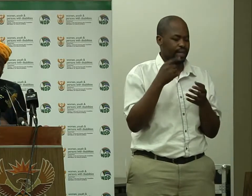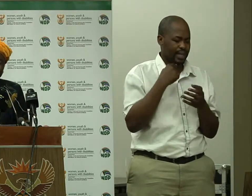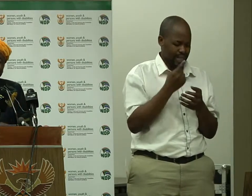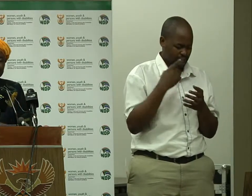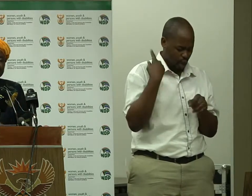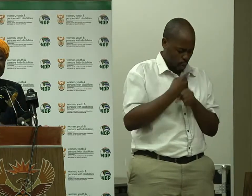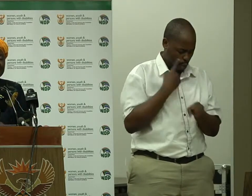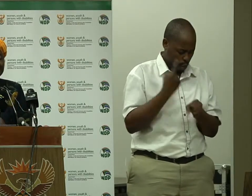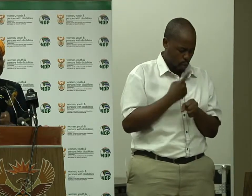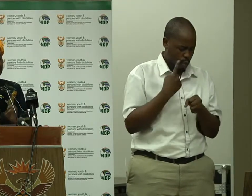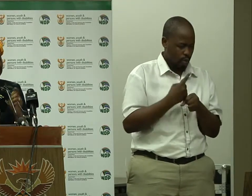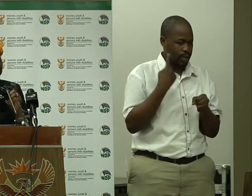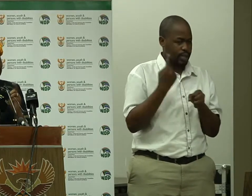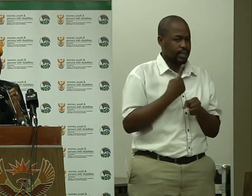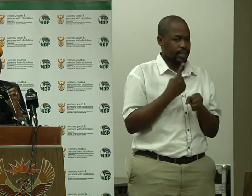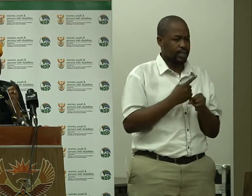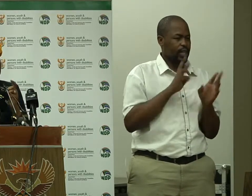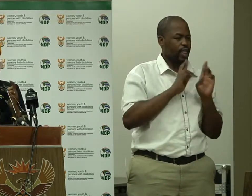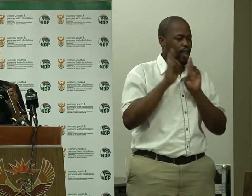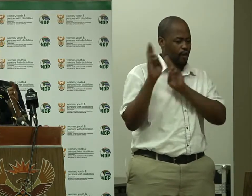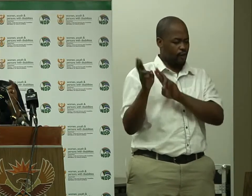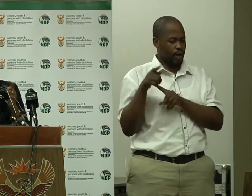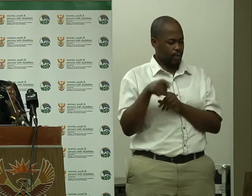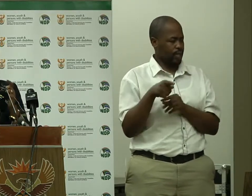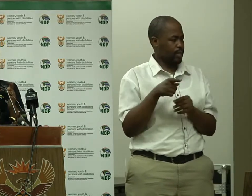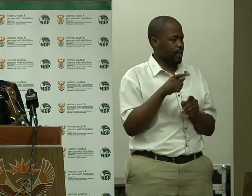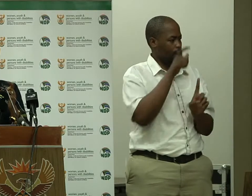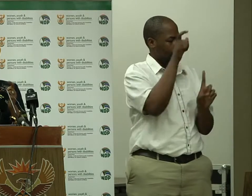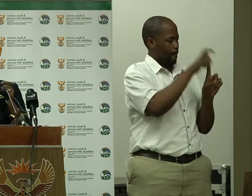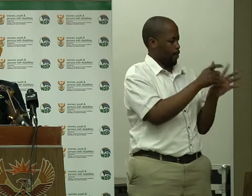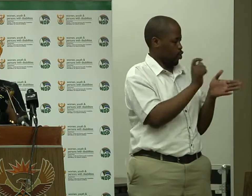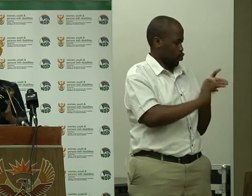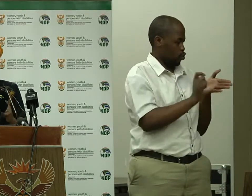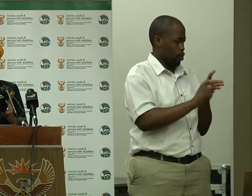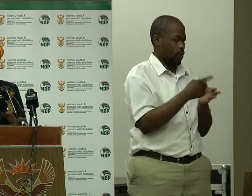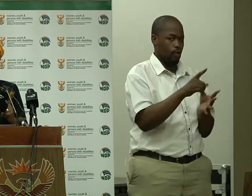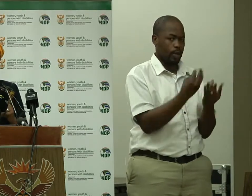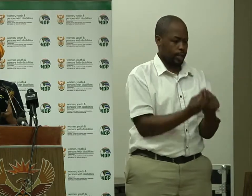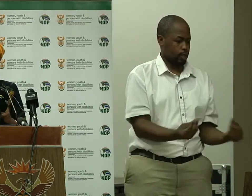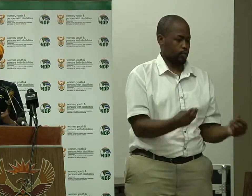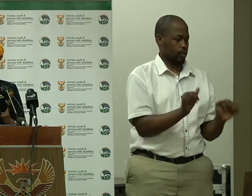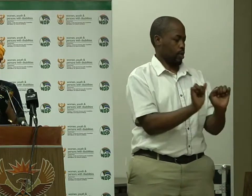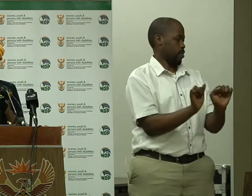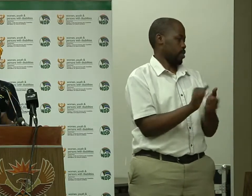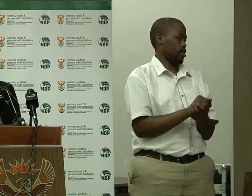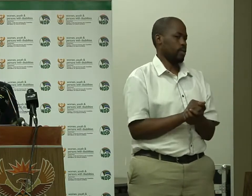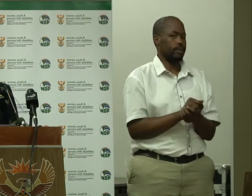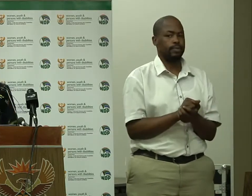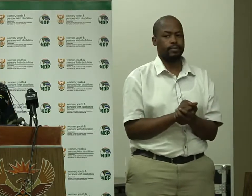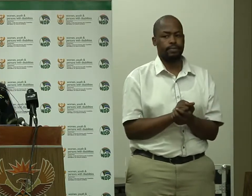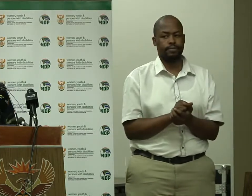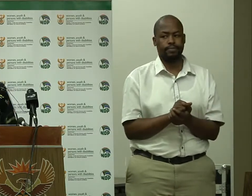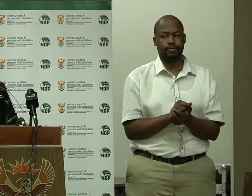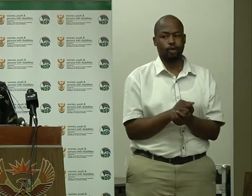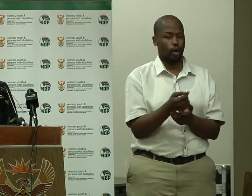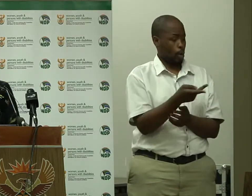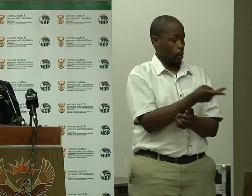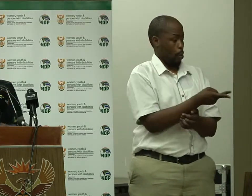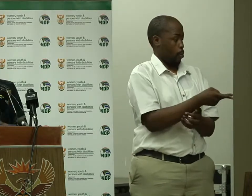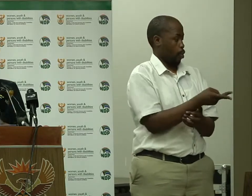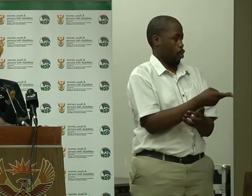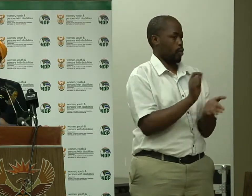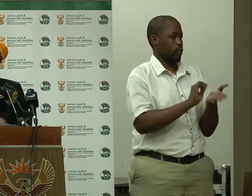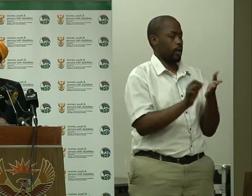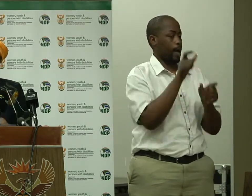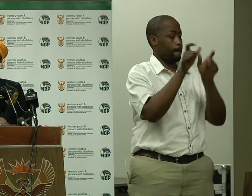always refer to this, somebody wrote for their children, the couple, both of them